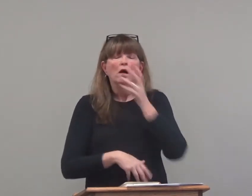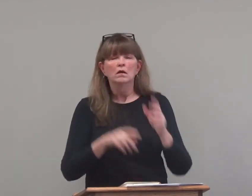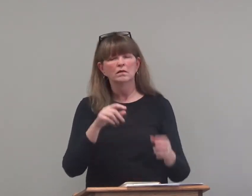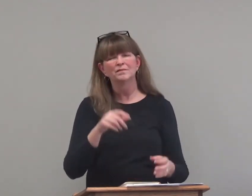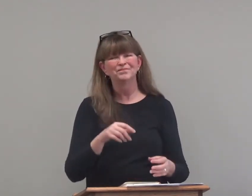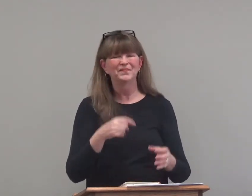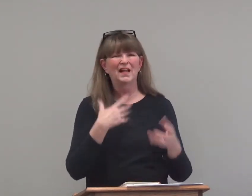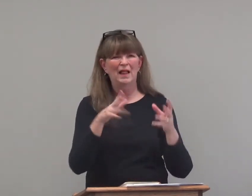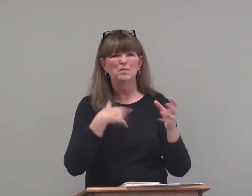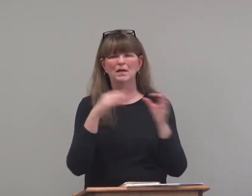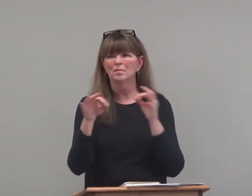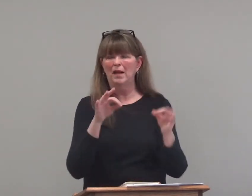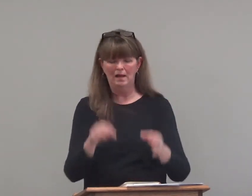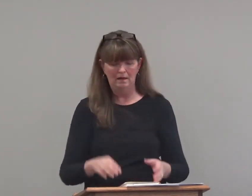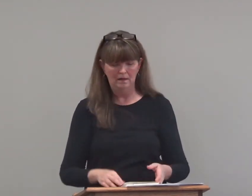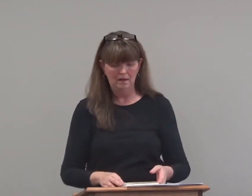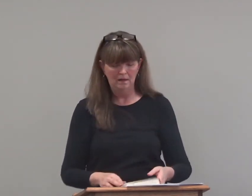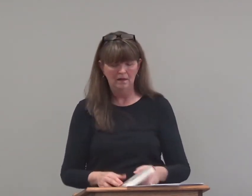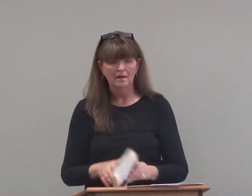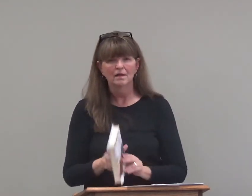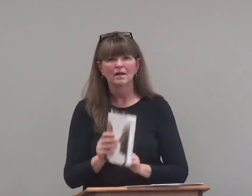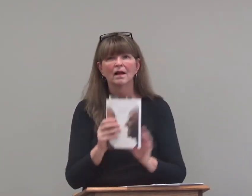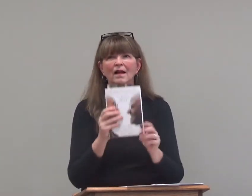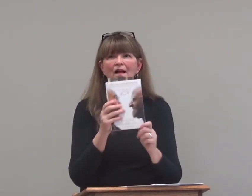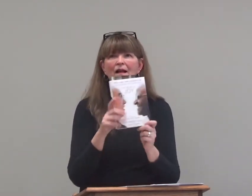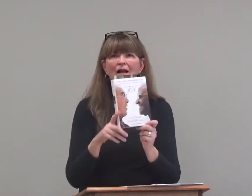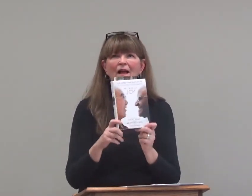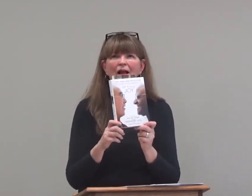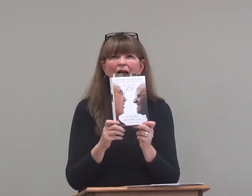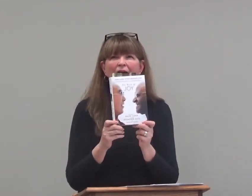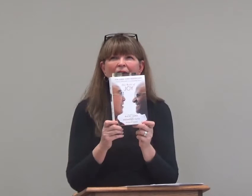Don't be shocked by this book. Let me explain it.